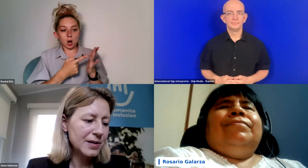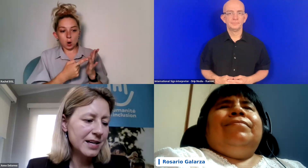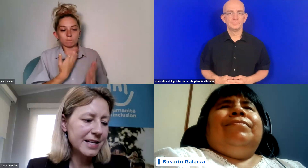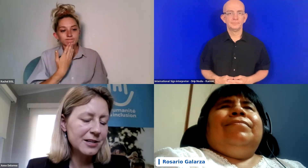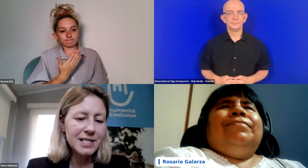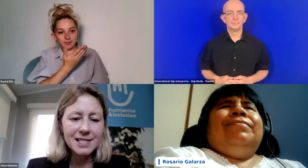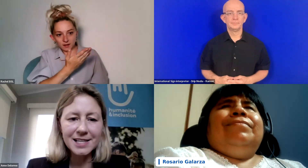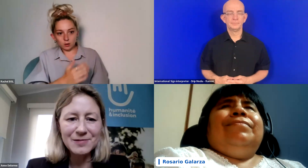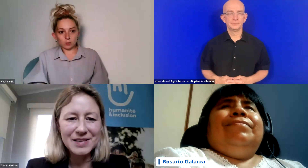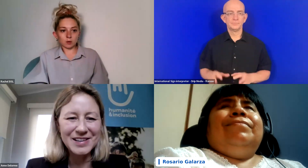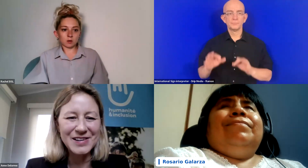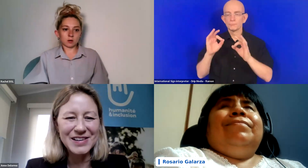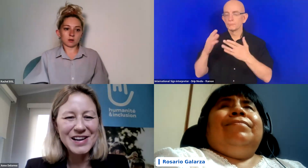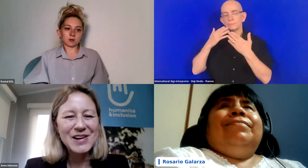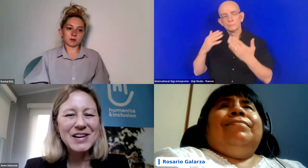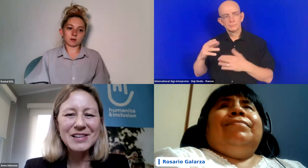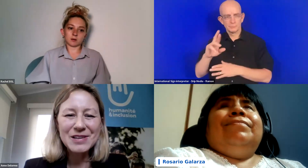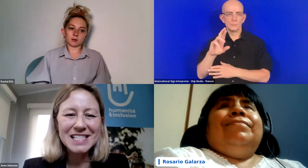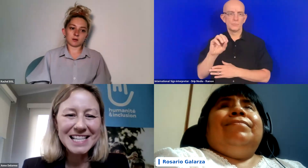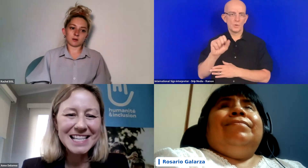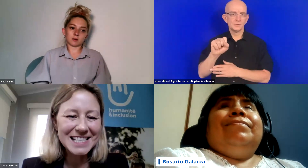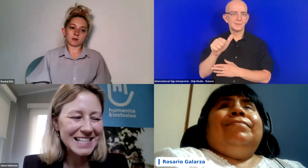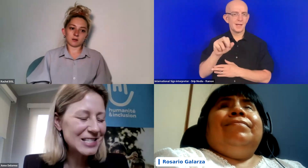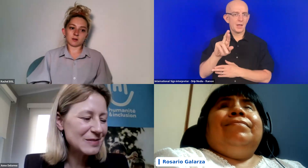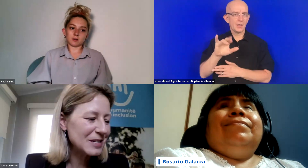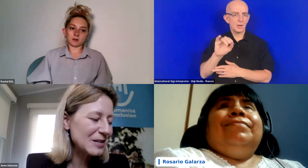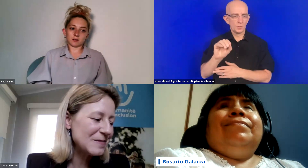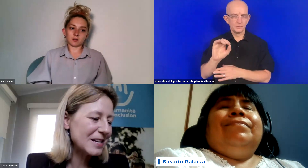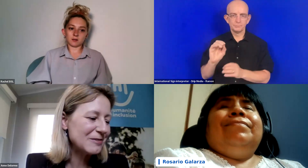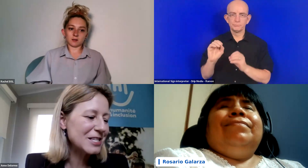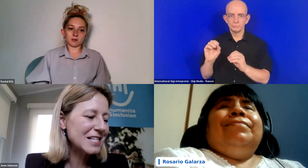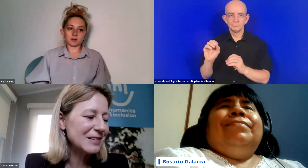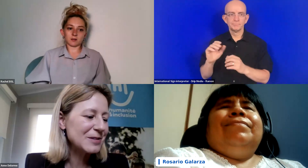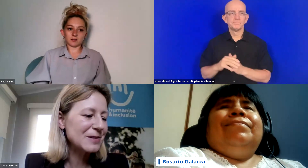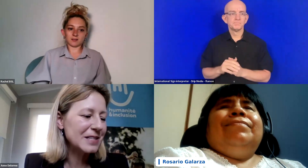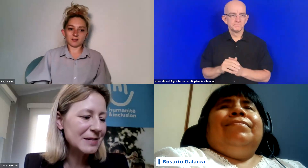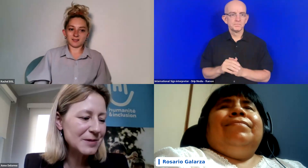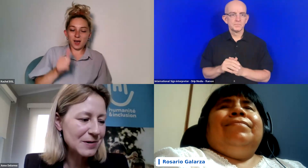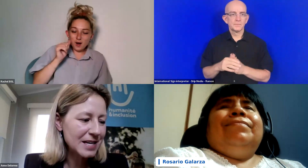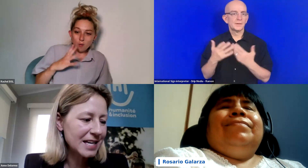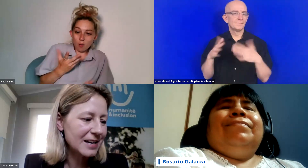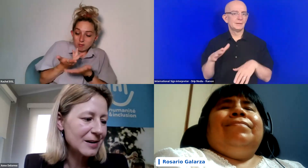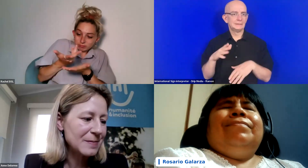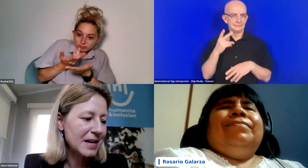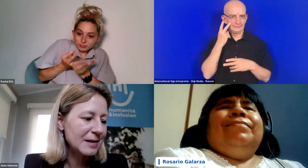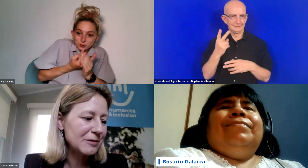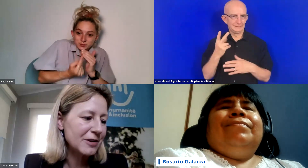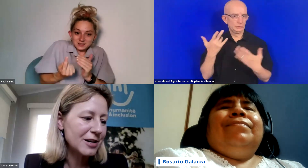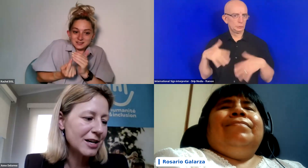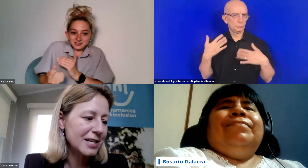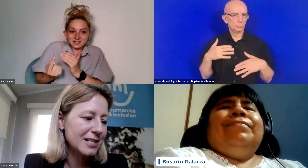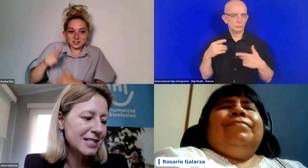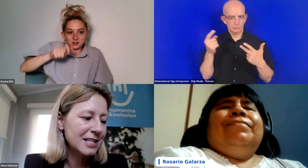You know, I can already see how we kind of want to dig into each speaker, but unfortunately we'll keep going and